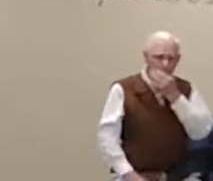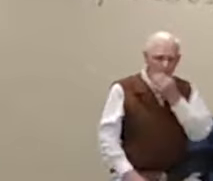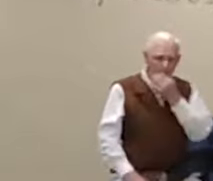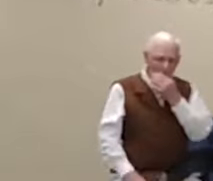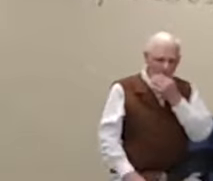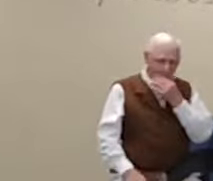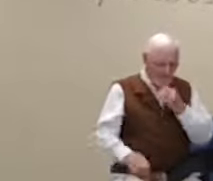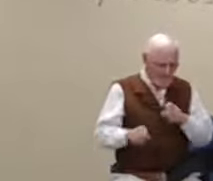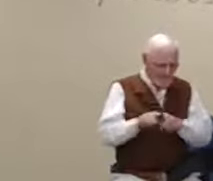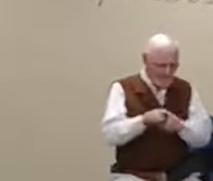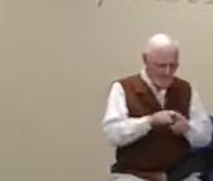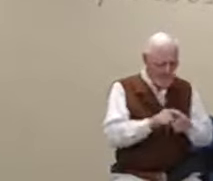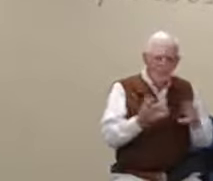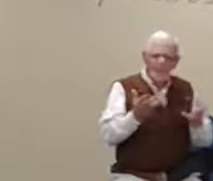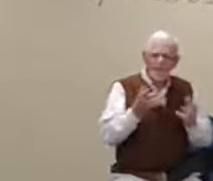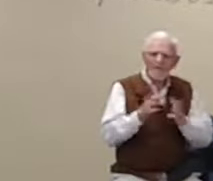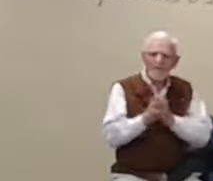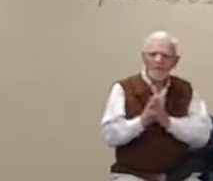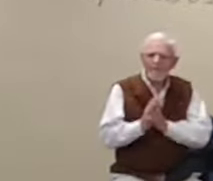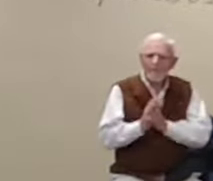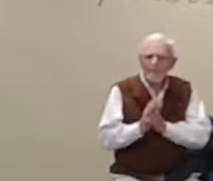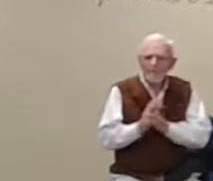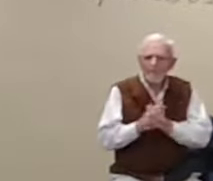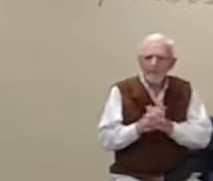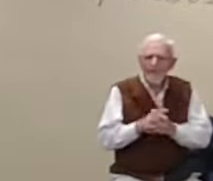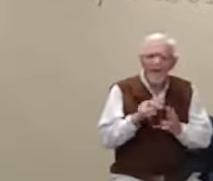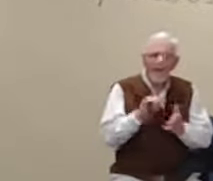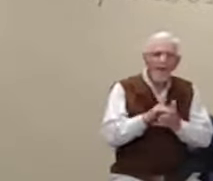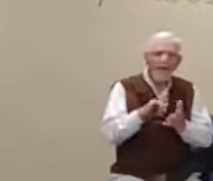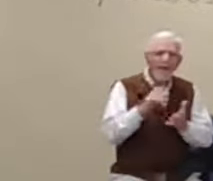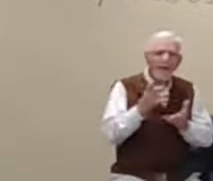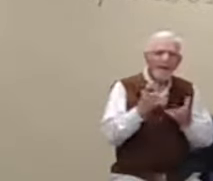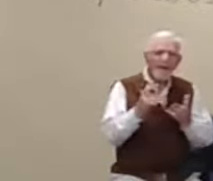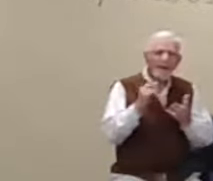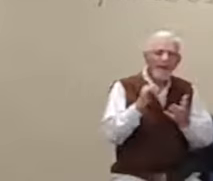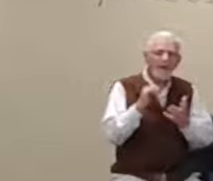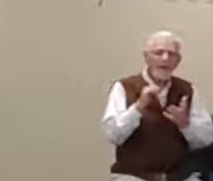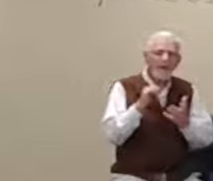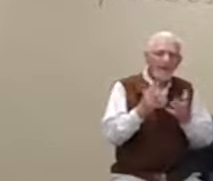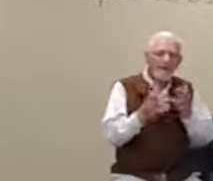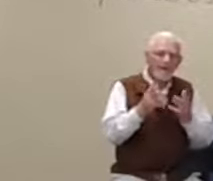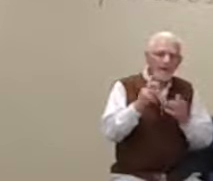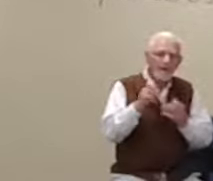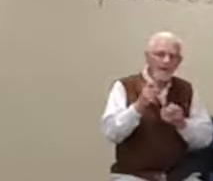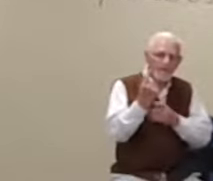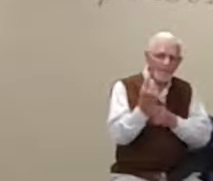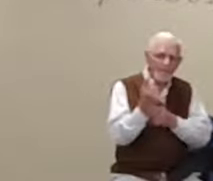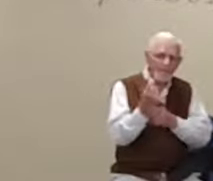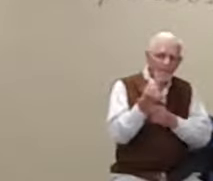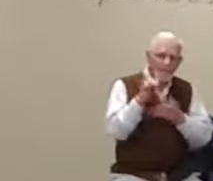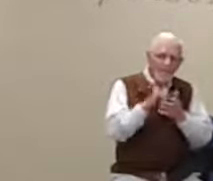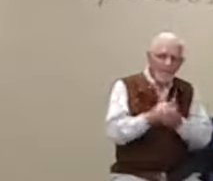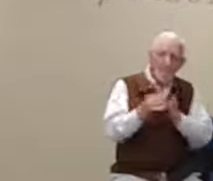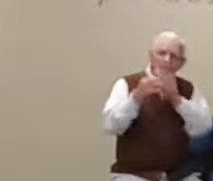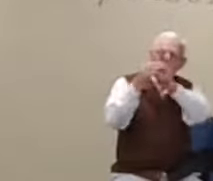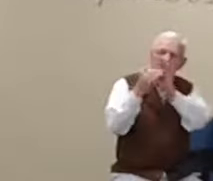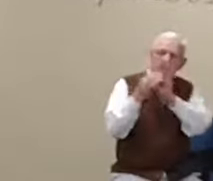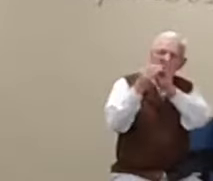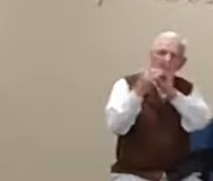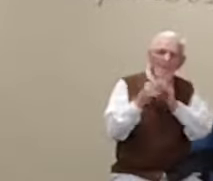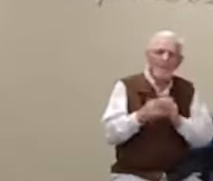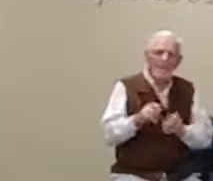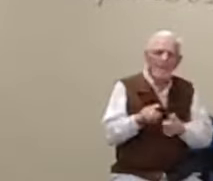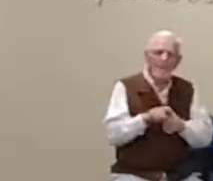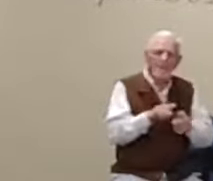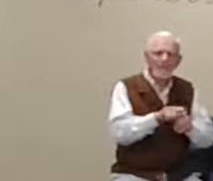right, let's look at what he's praying. That they may be one, as thou, Father, art in me, and I in thee, and that they also